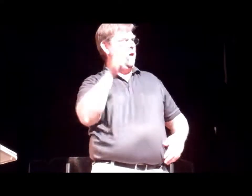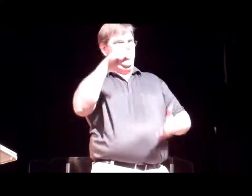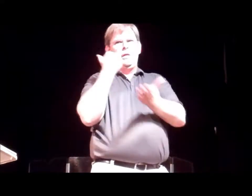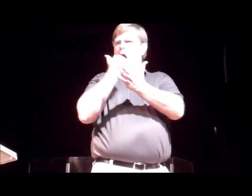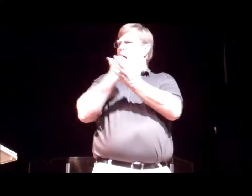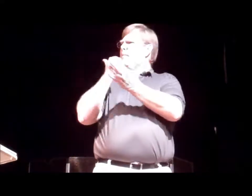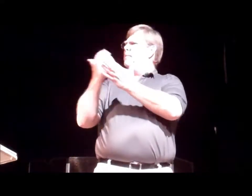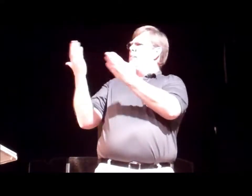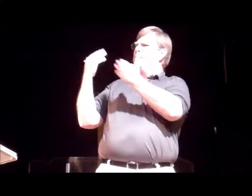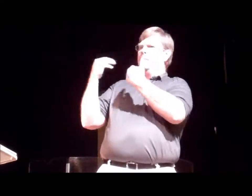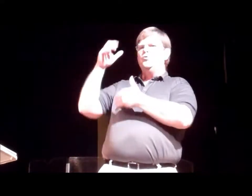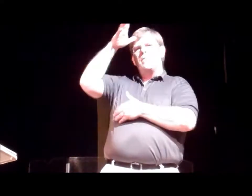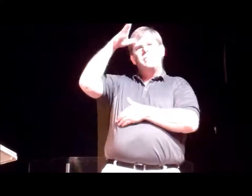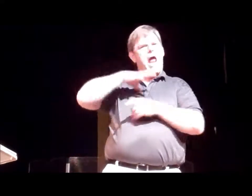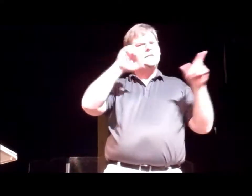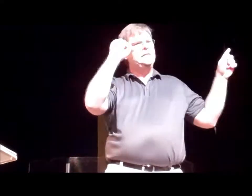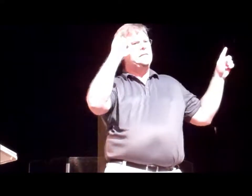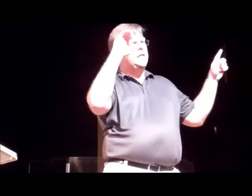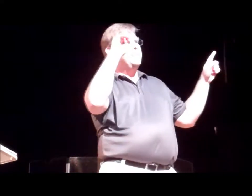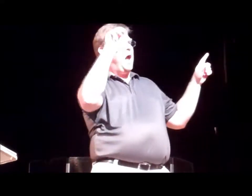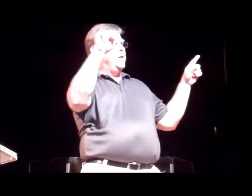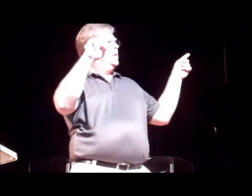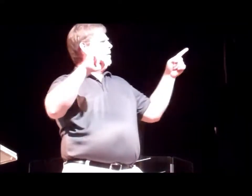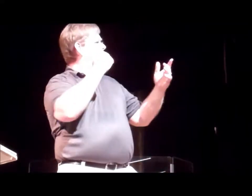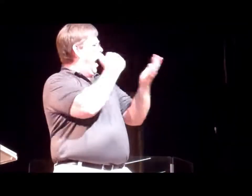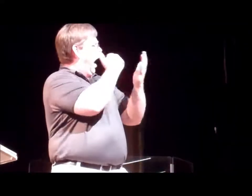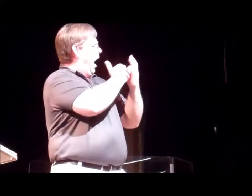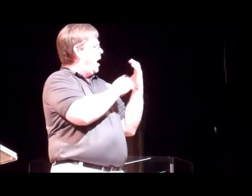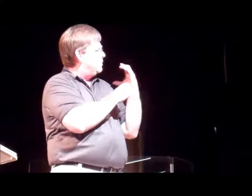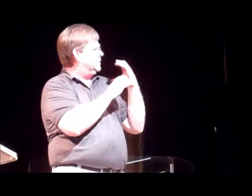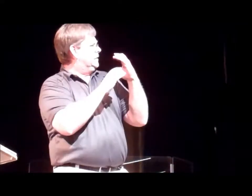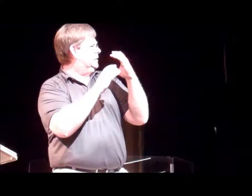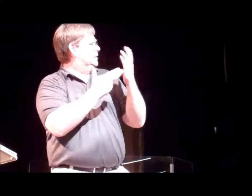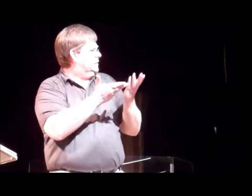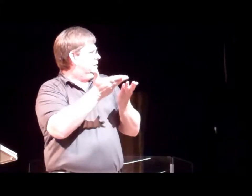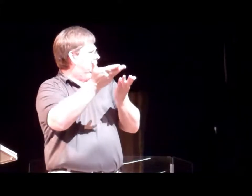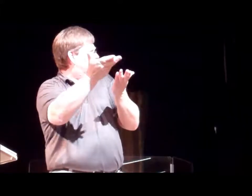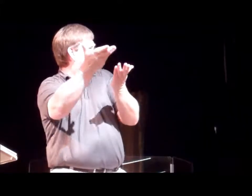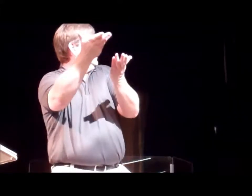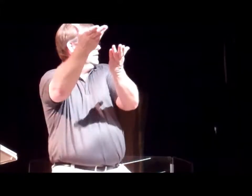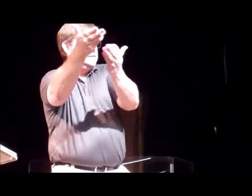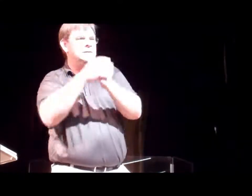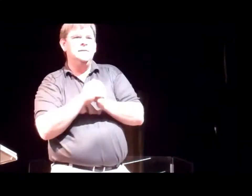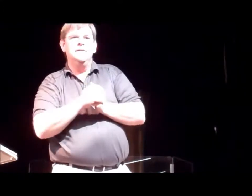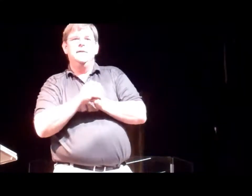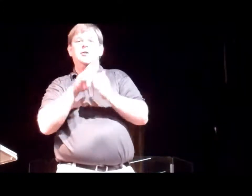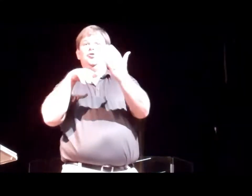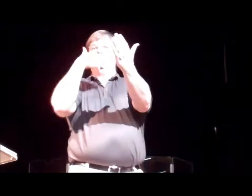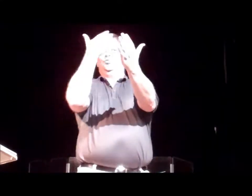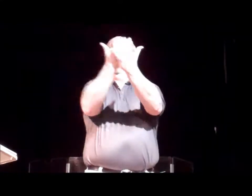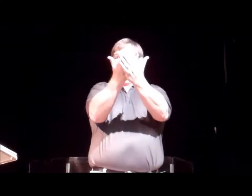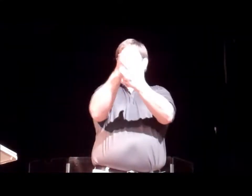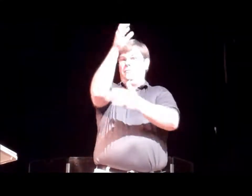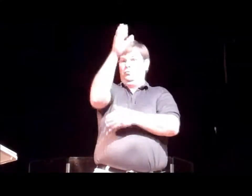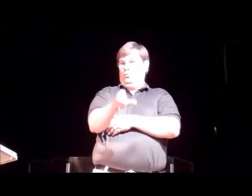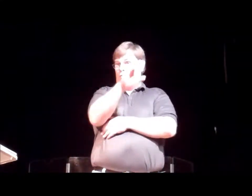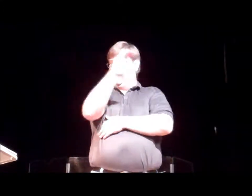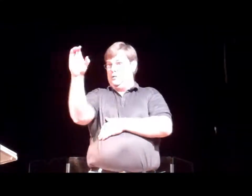fallen. He needed somebody to help him get up. That's where we have the man named Simon who helped him carry his cross. He